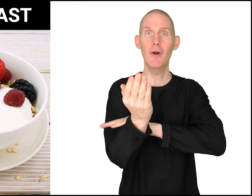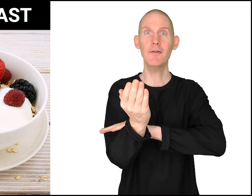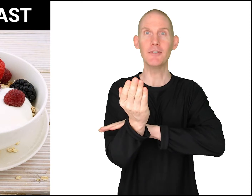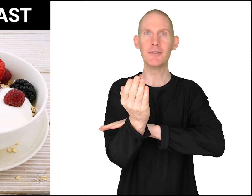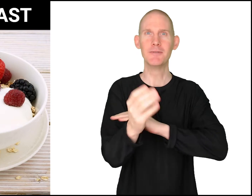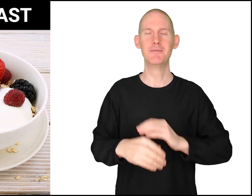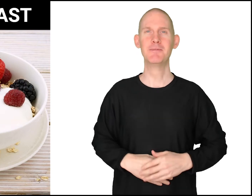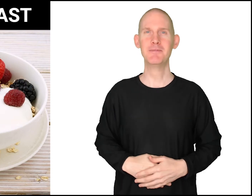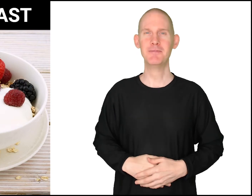Breakfast.